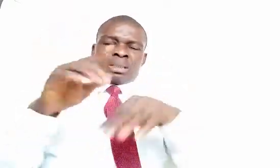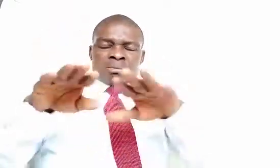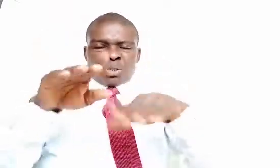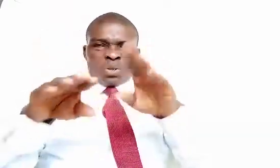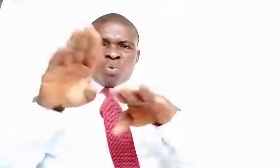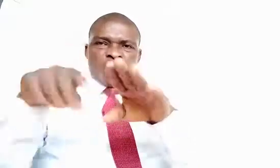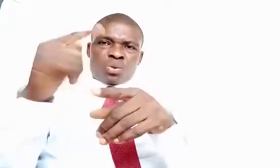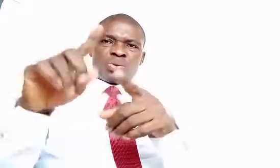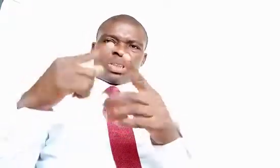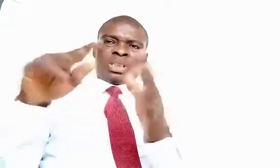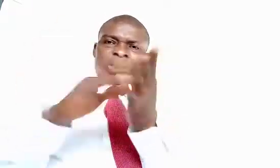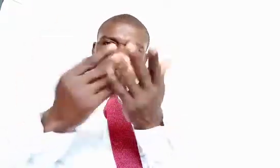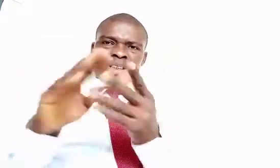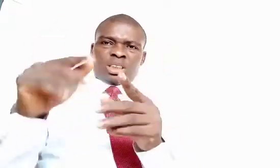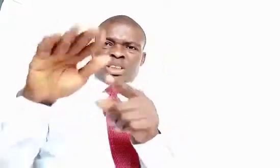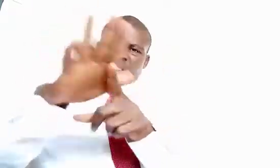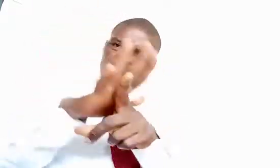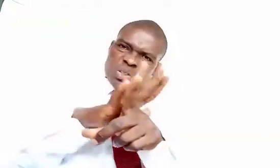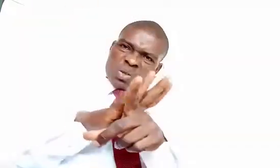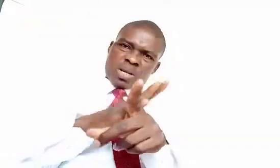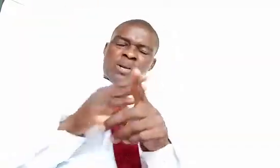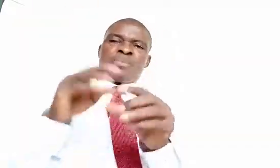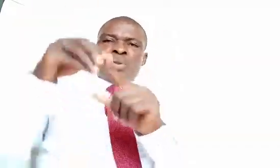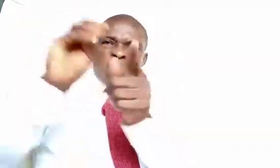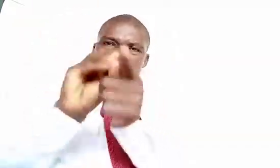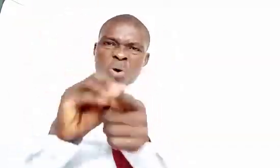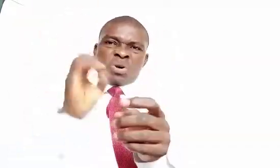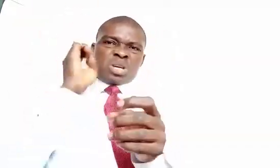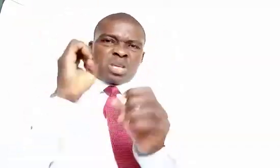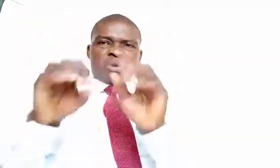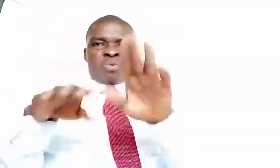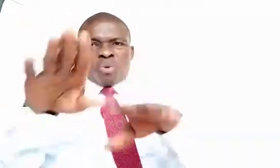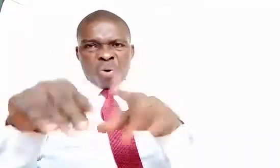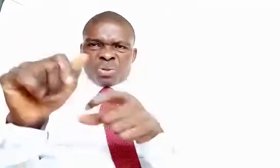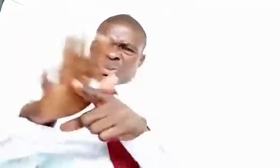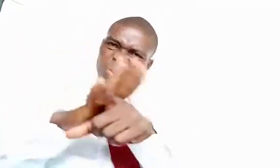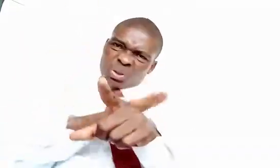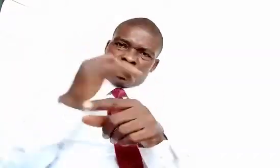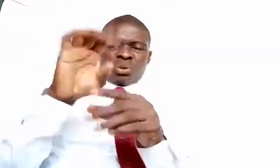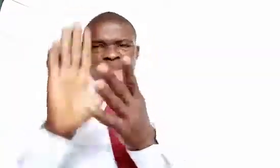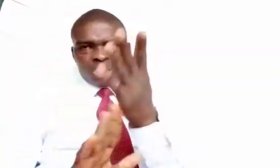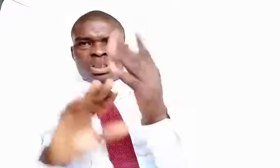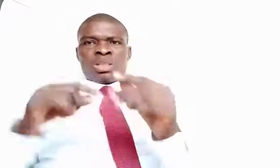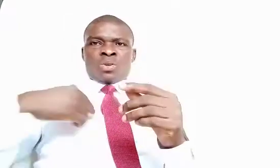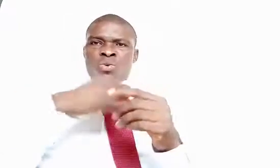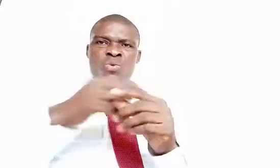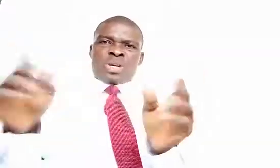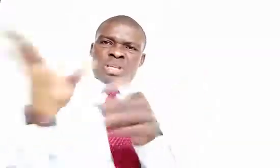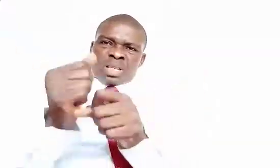slowly, or he walked slowly to the kitchen. We will take a short break and return shortly.